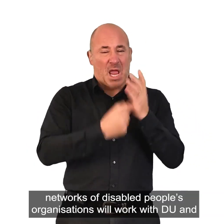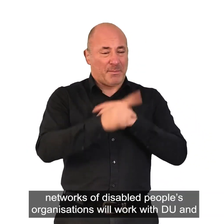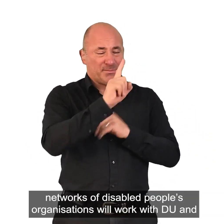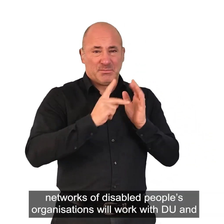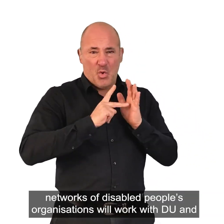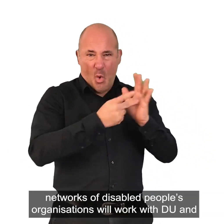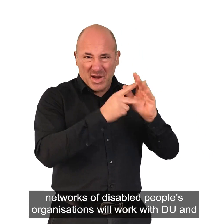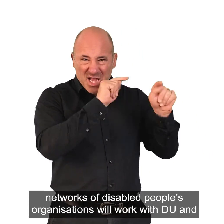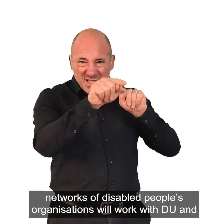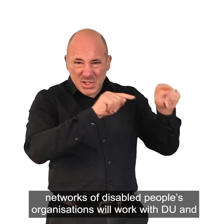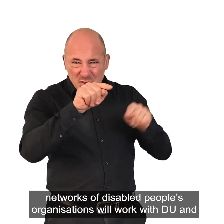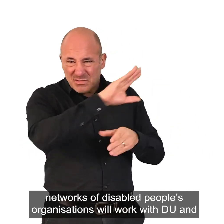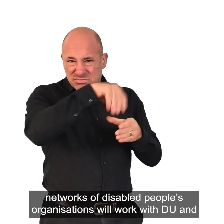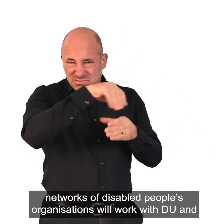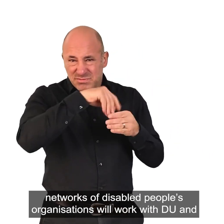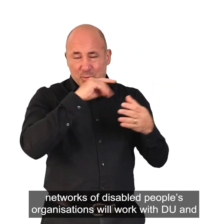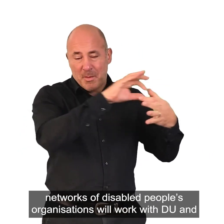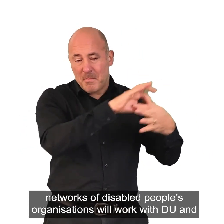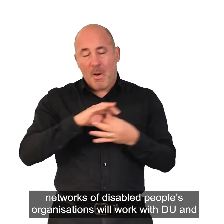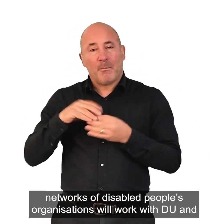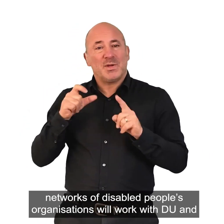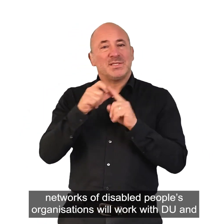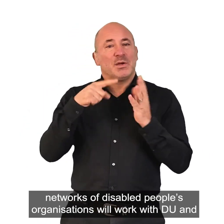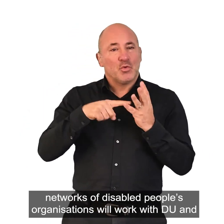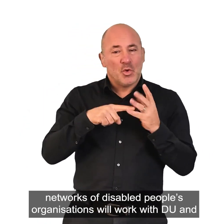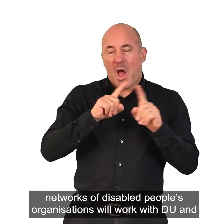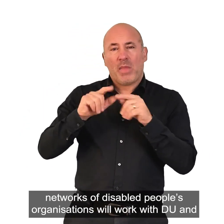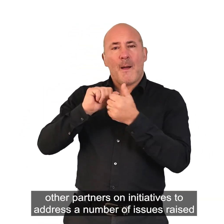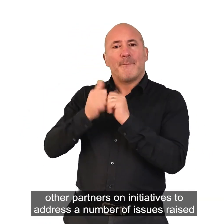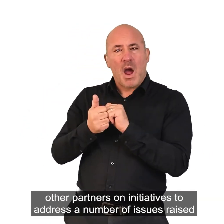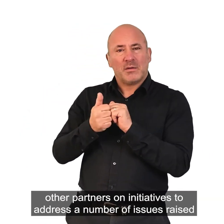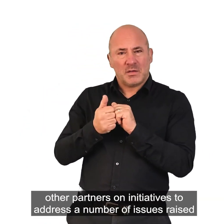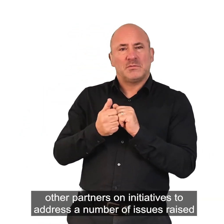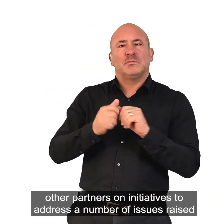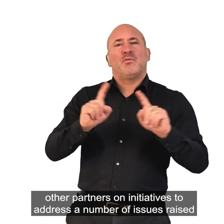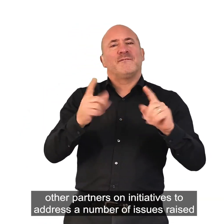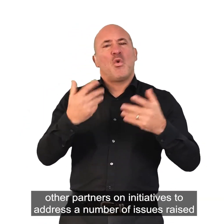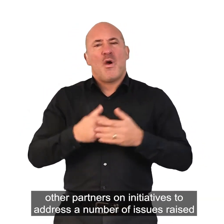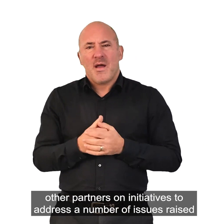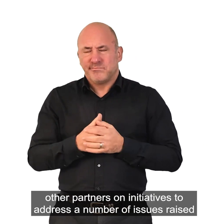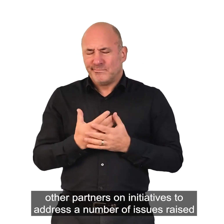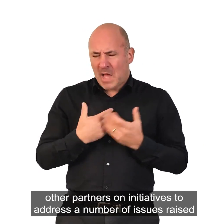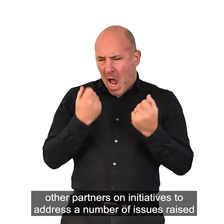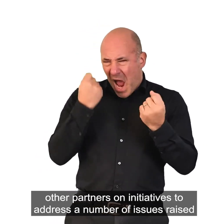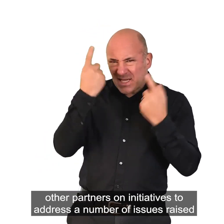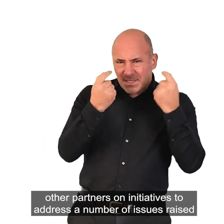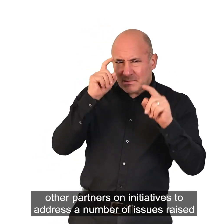networks of disabled people's organisations will work with DU and other partners on initiatives to address a number of issues